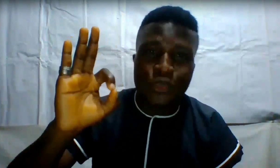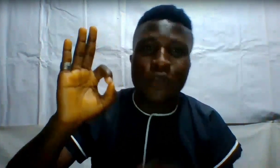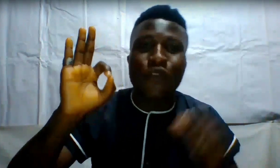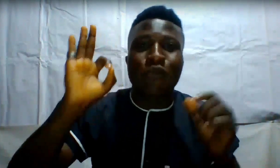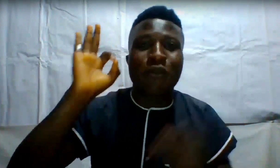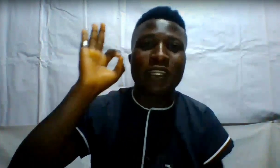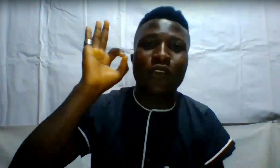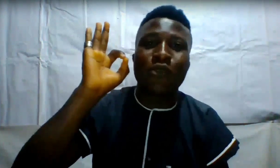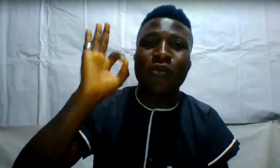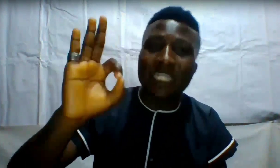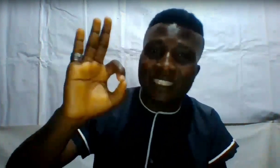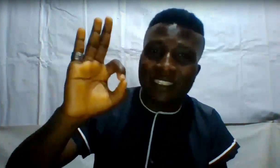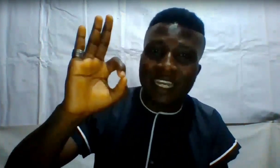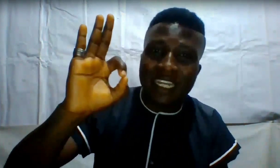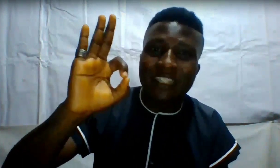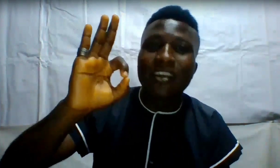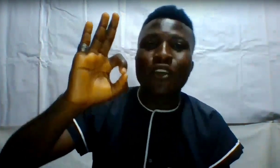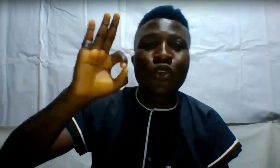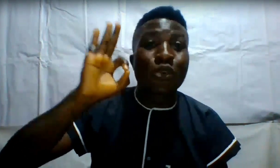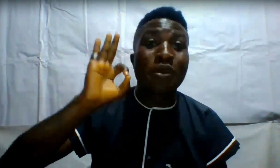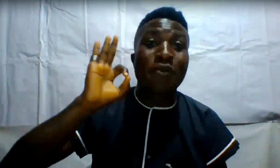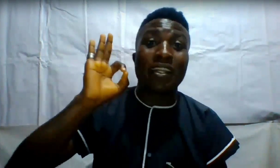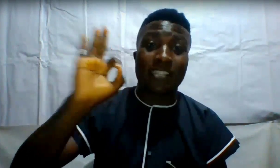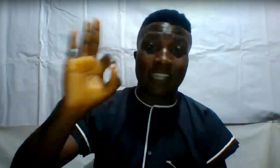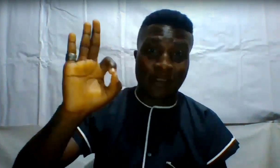Illuminati sign, you remember letter F, right?